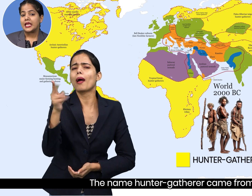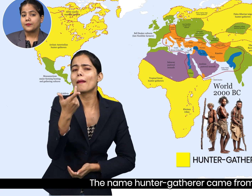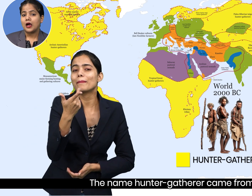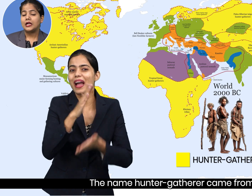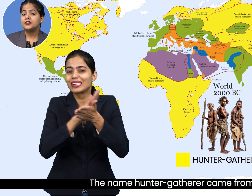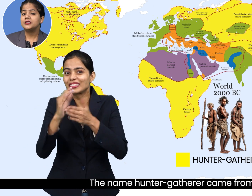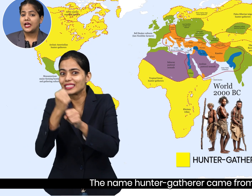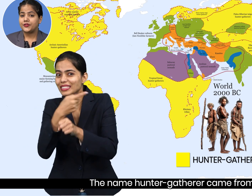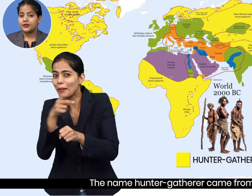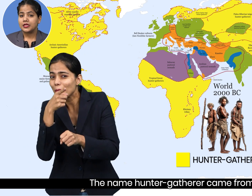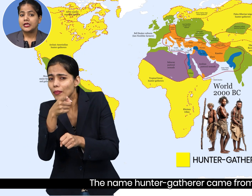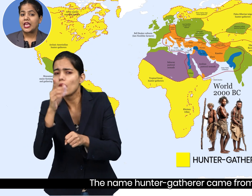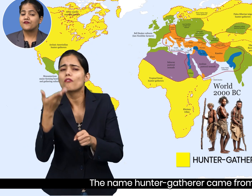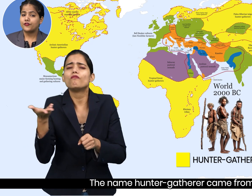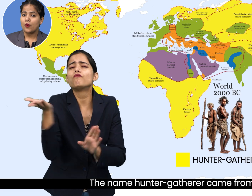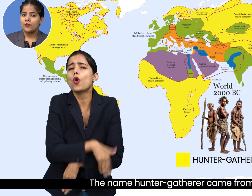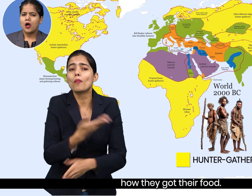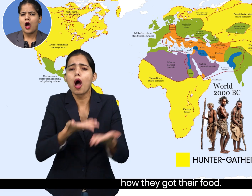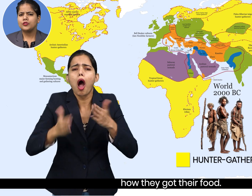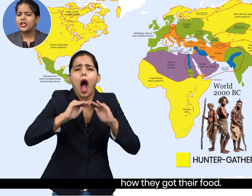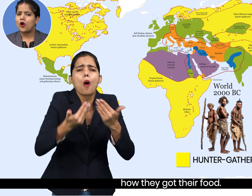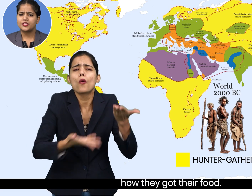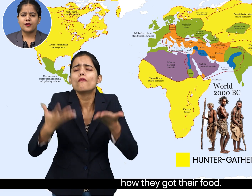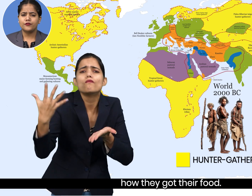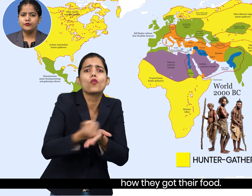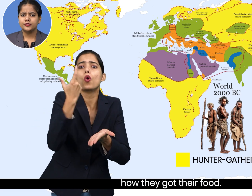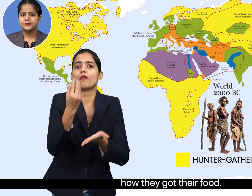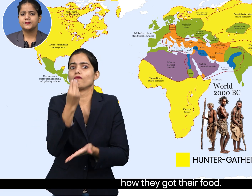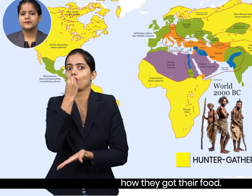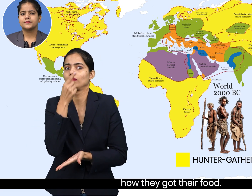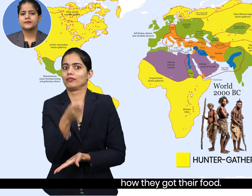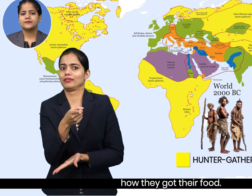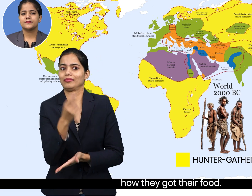The name hunter-gatherer came from how they got their food.